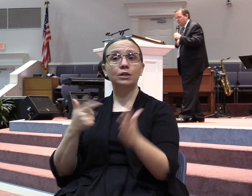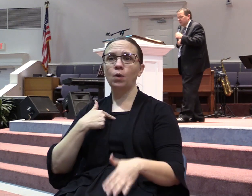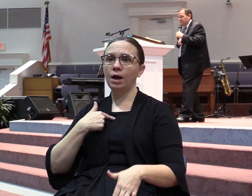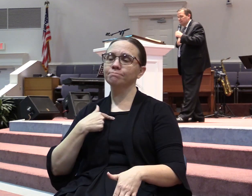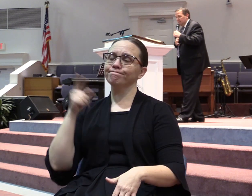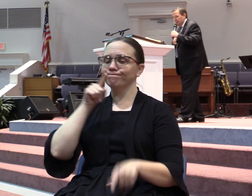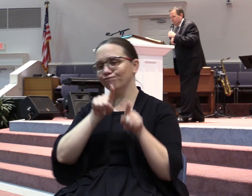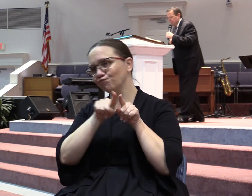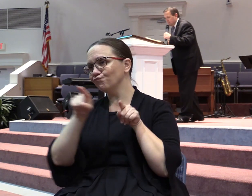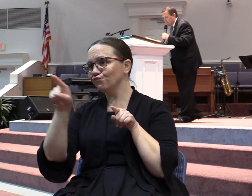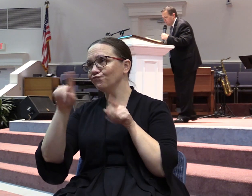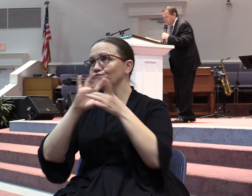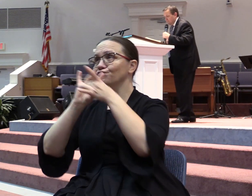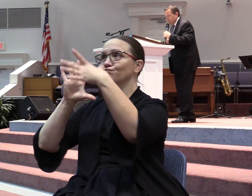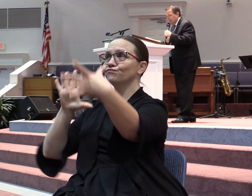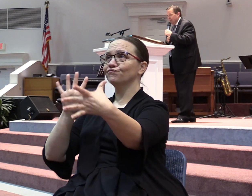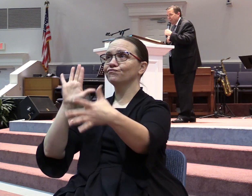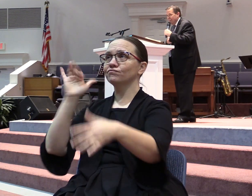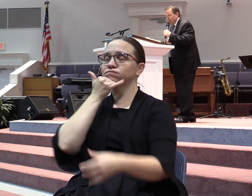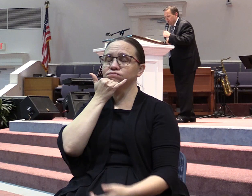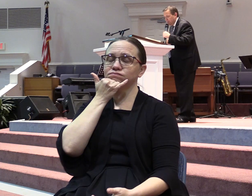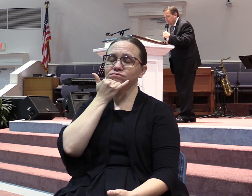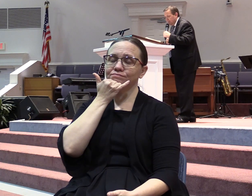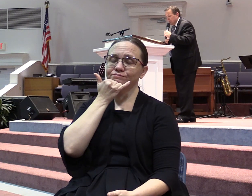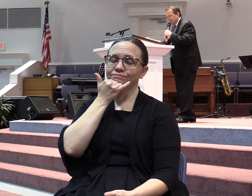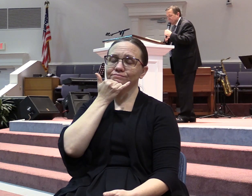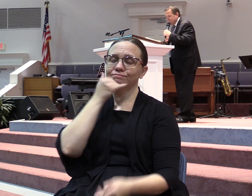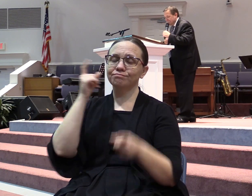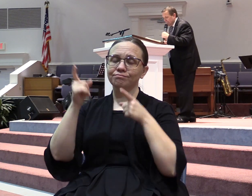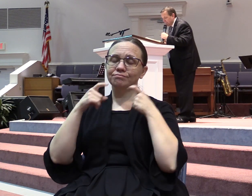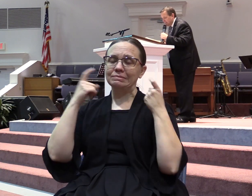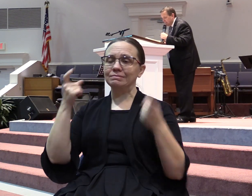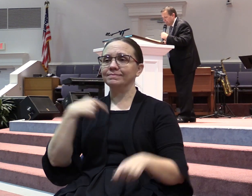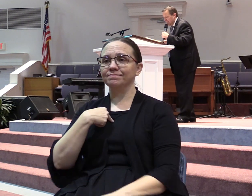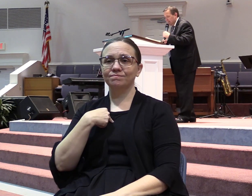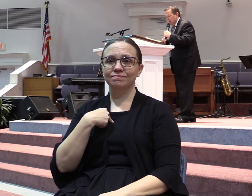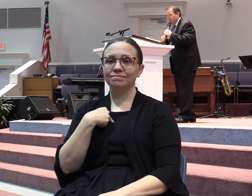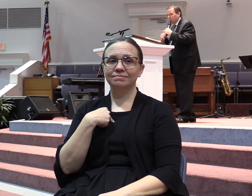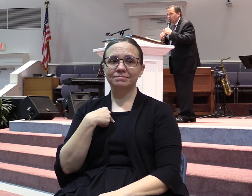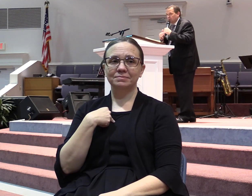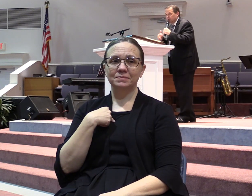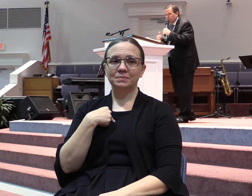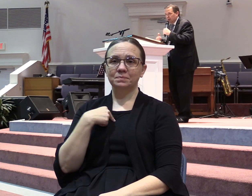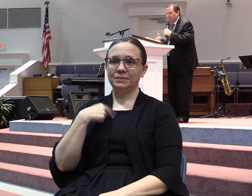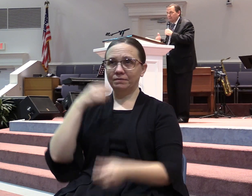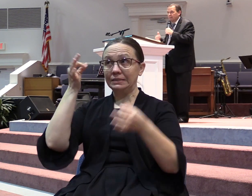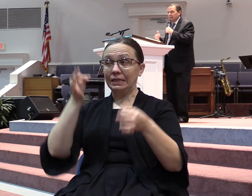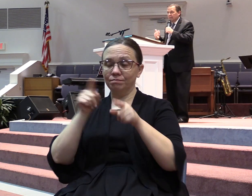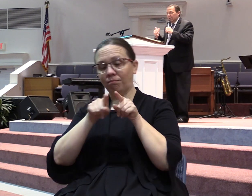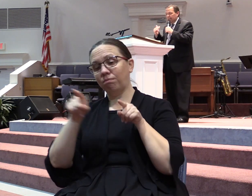astray. I've messed up. I have erred. I sinned. I have gone